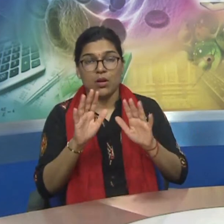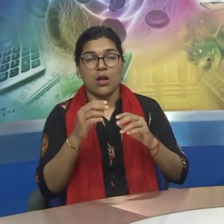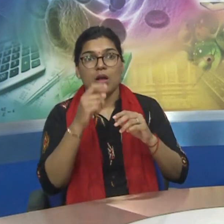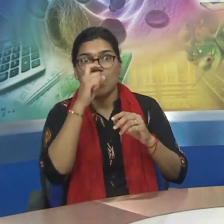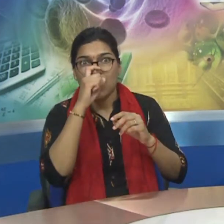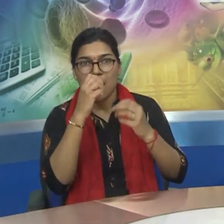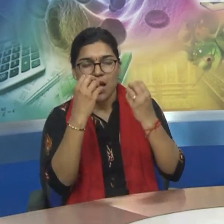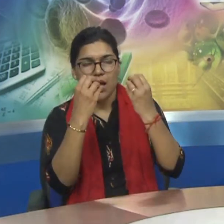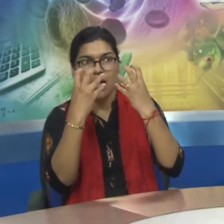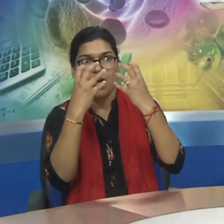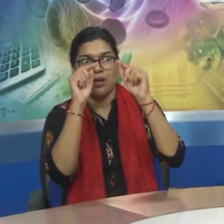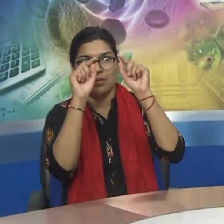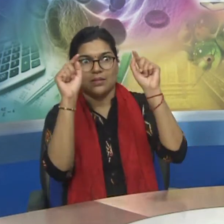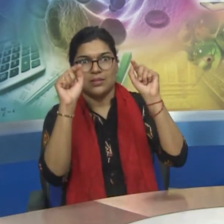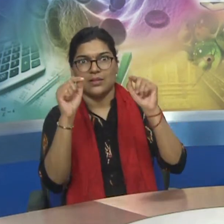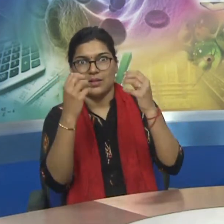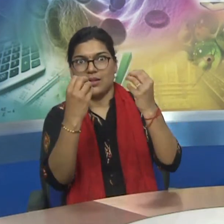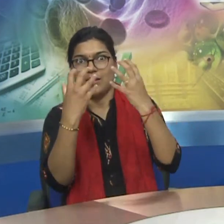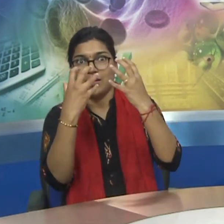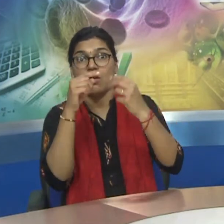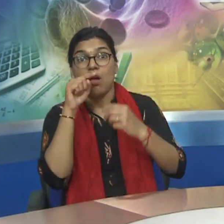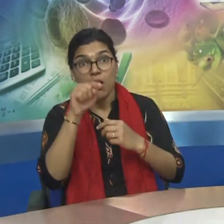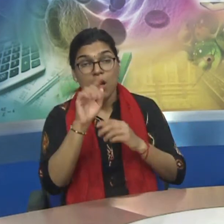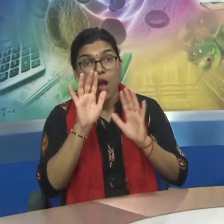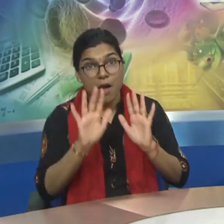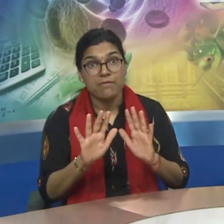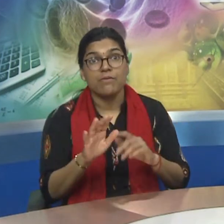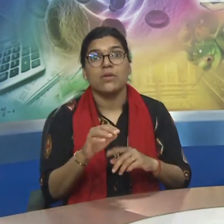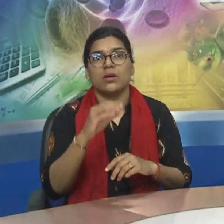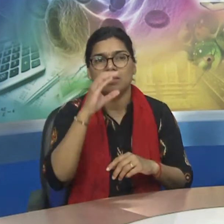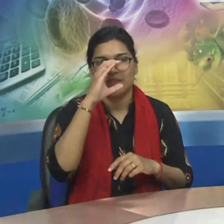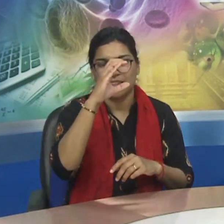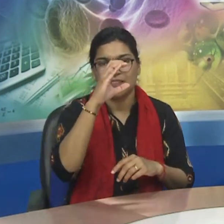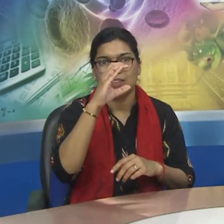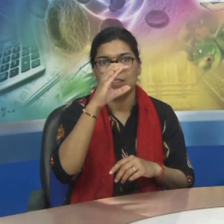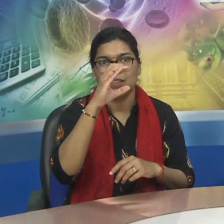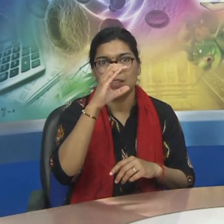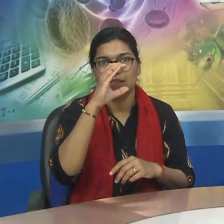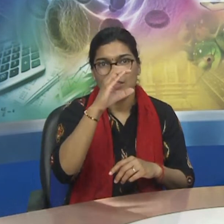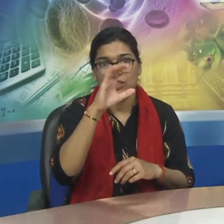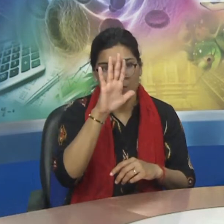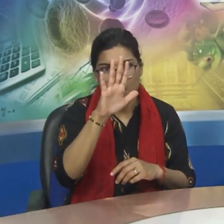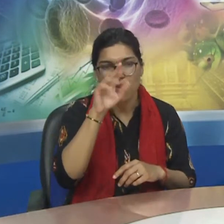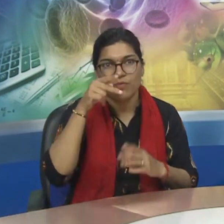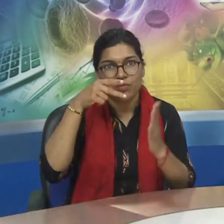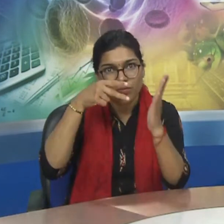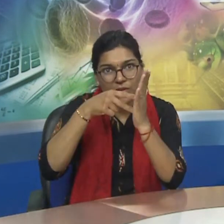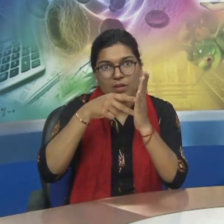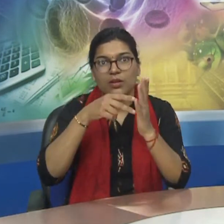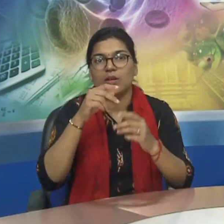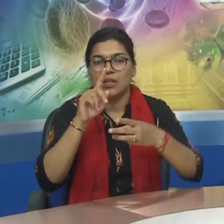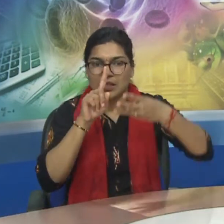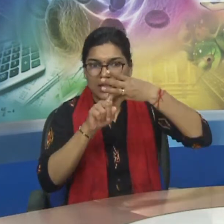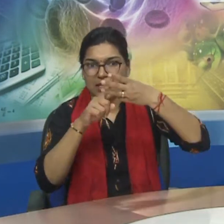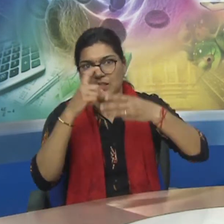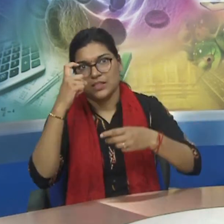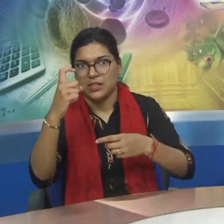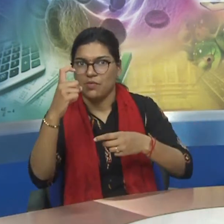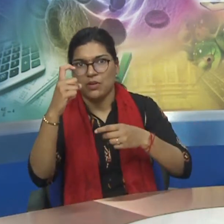In a computer, cell's address that is included in range C5 and